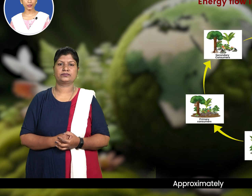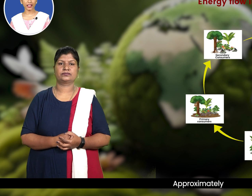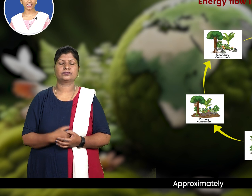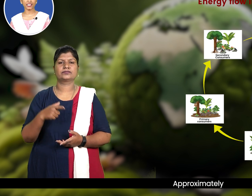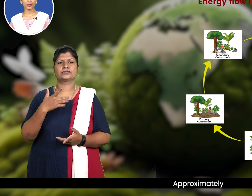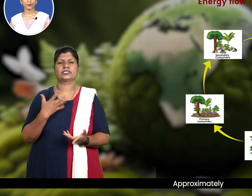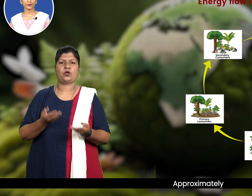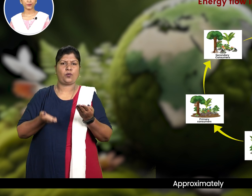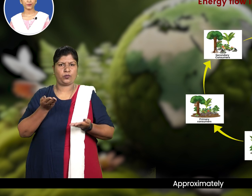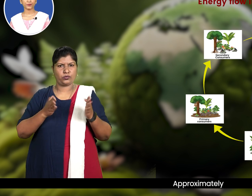Approximately